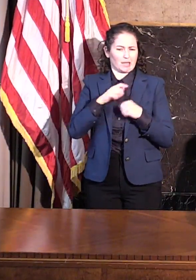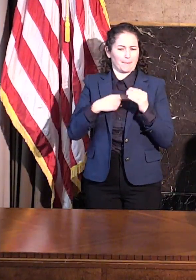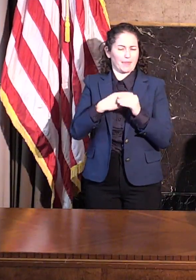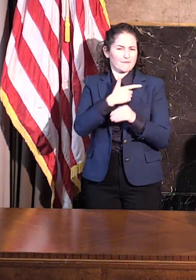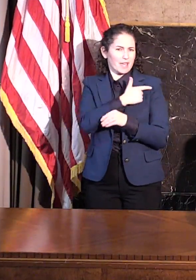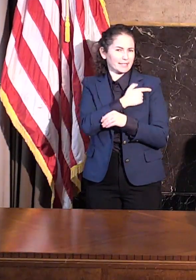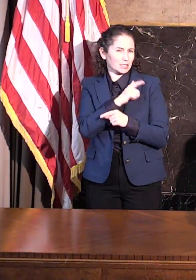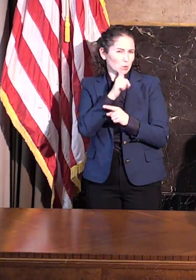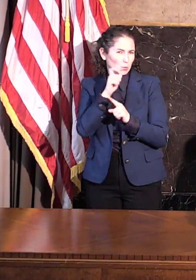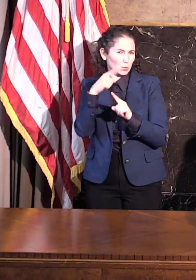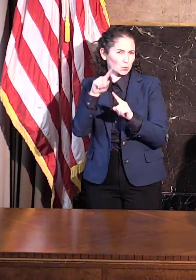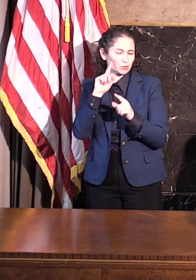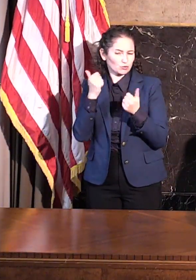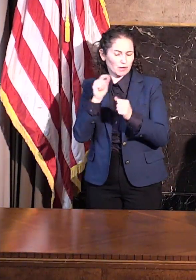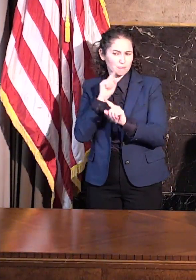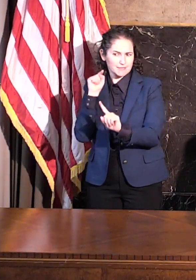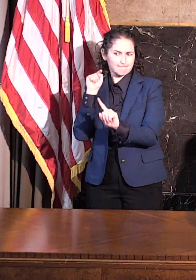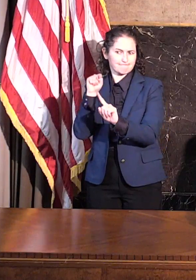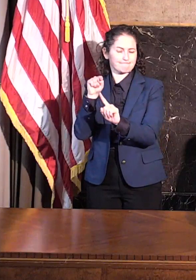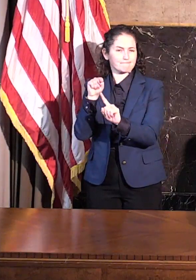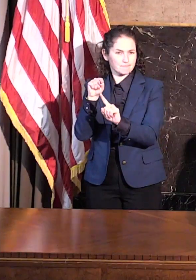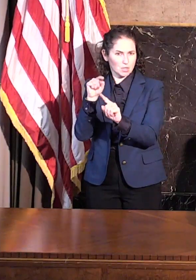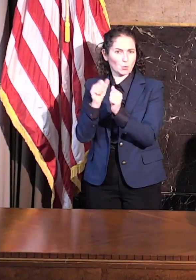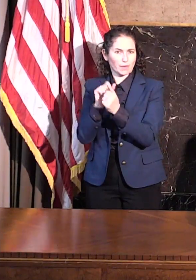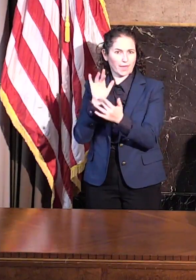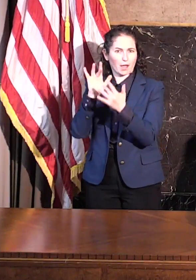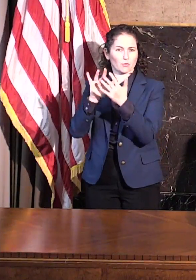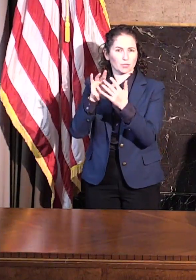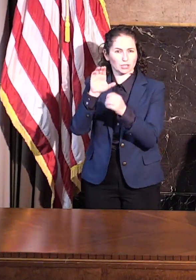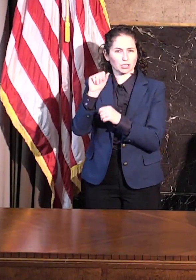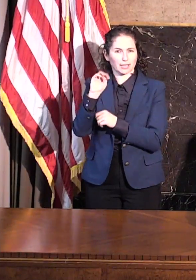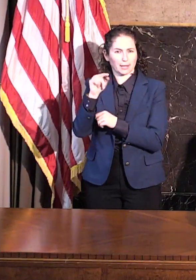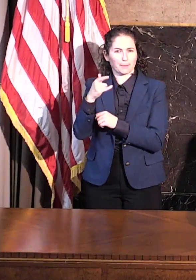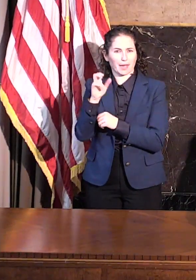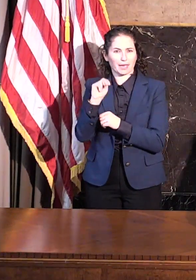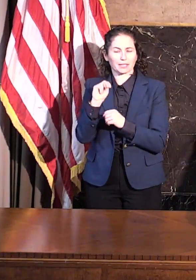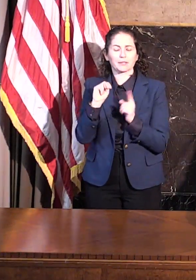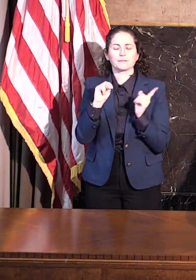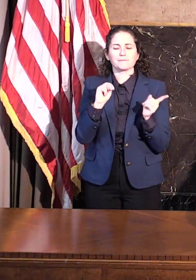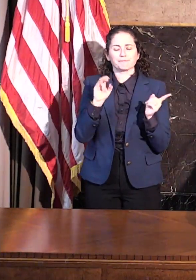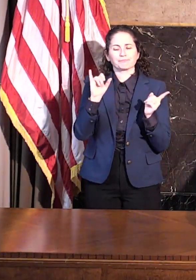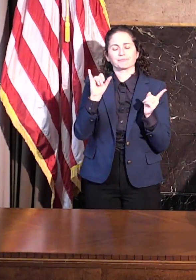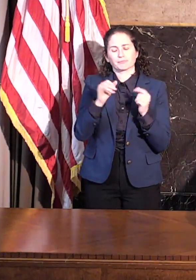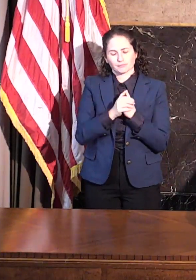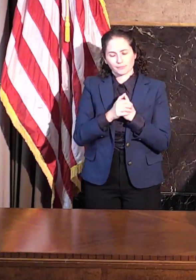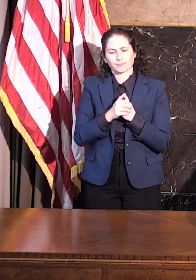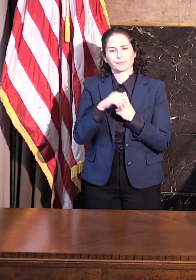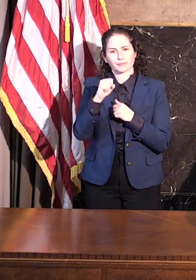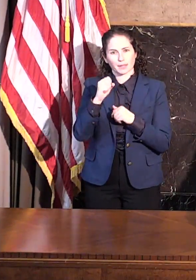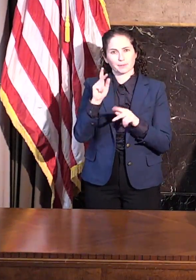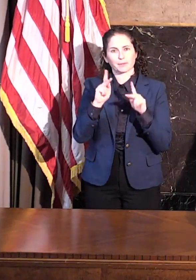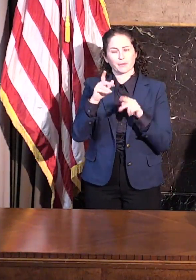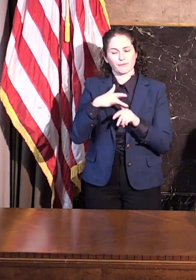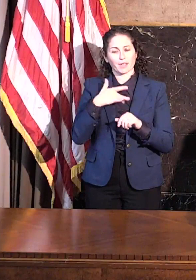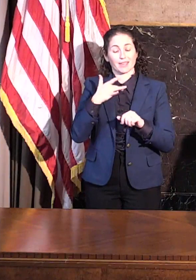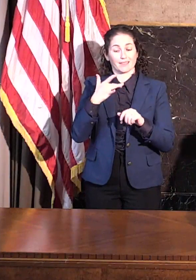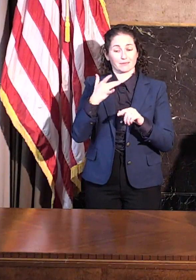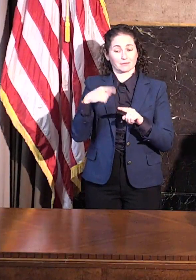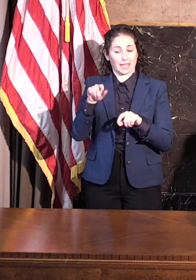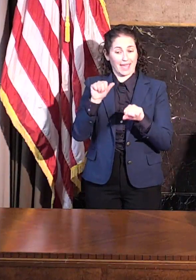go to Monday through Friday reporting. And that's effective as of now. So on Saturday and Sunday, you're not going to get the daily